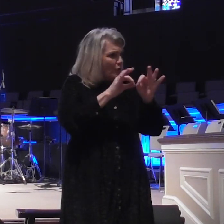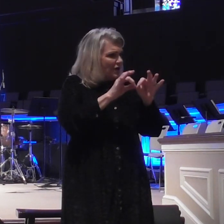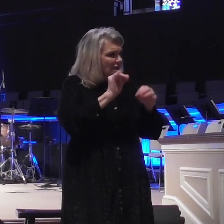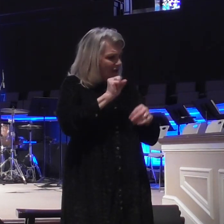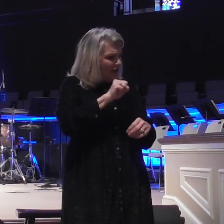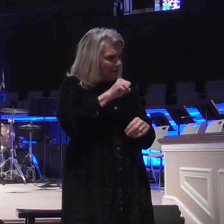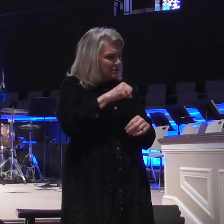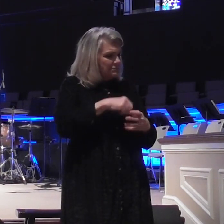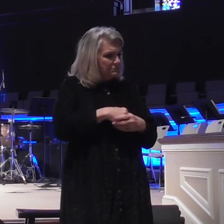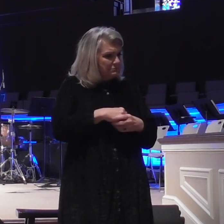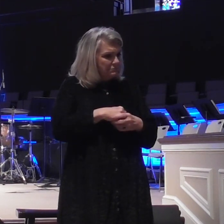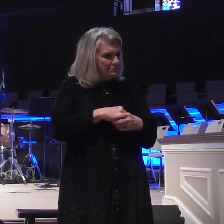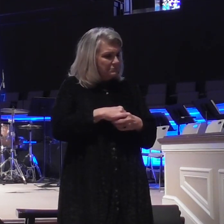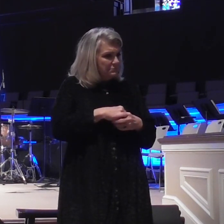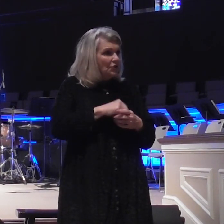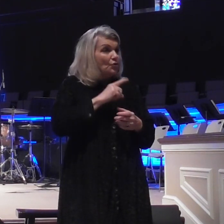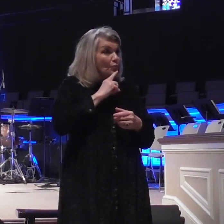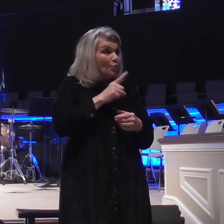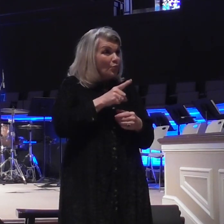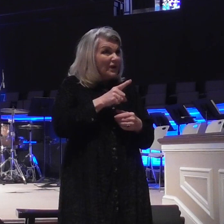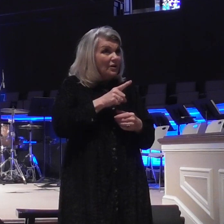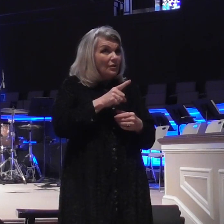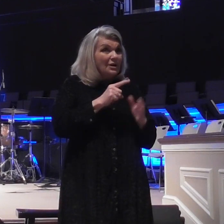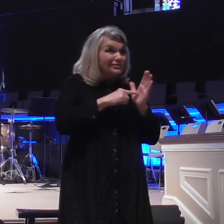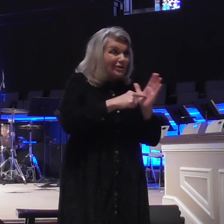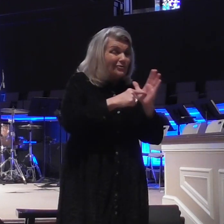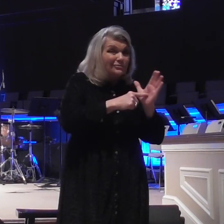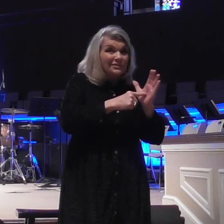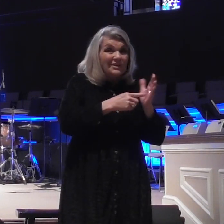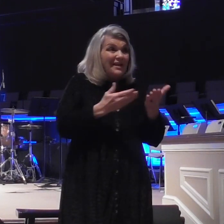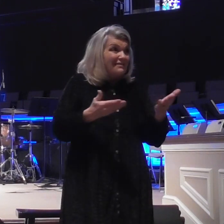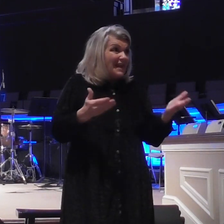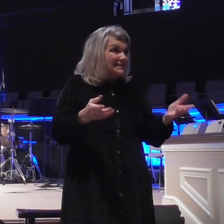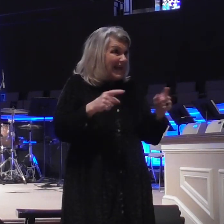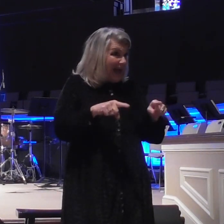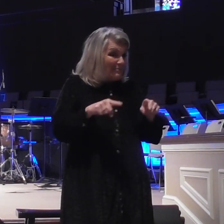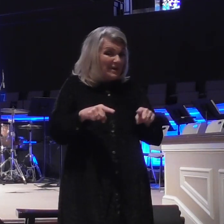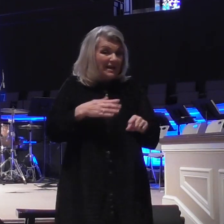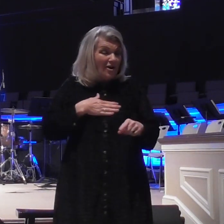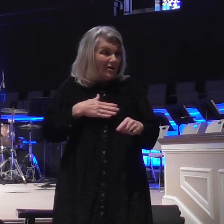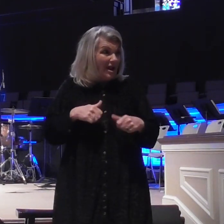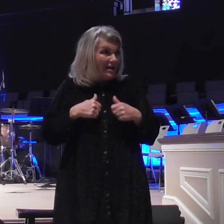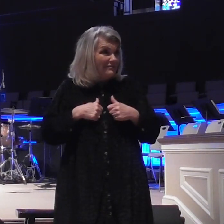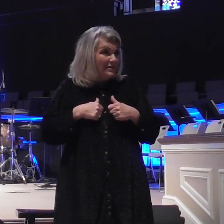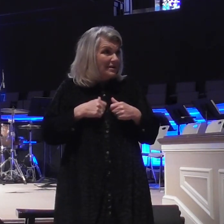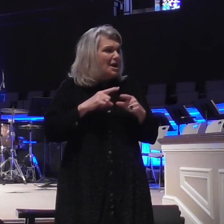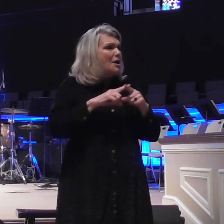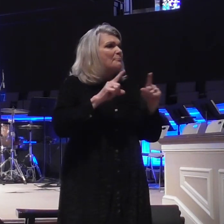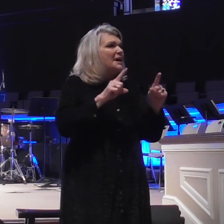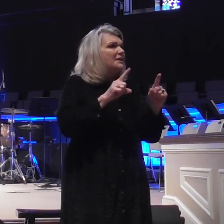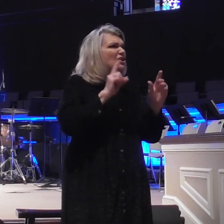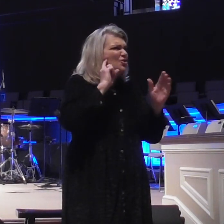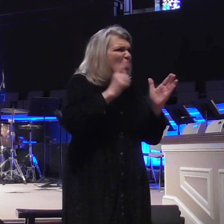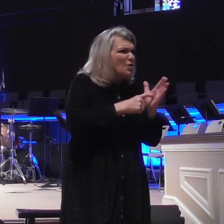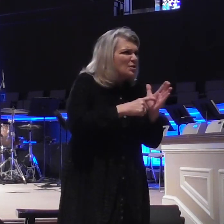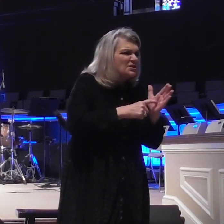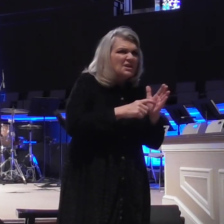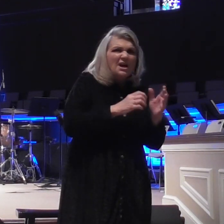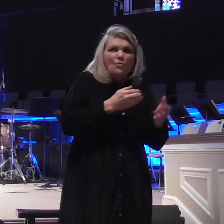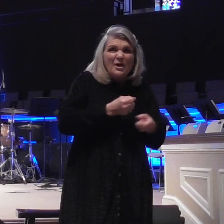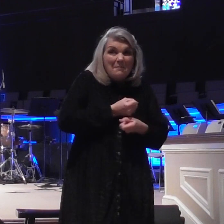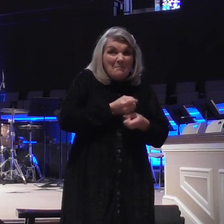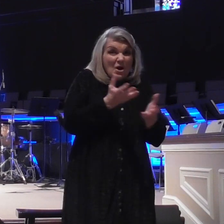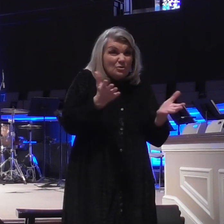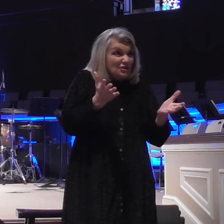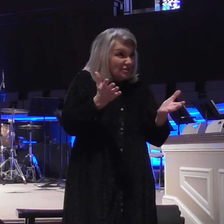are real indicators of real things that are going on with us. But what have you noticed about what emotions will do? They